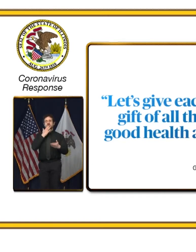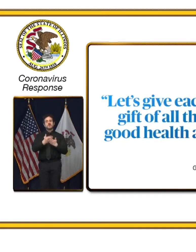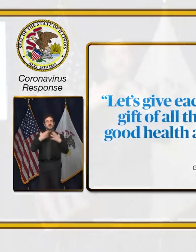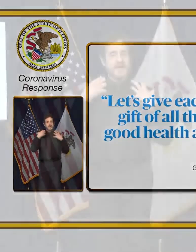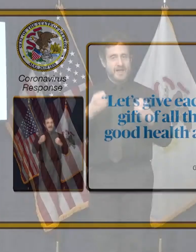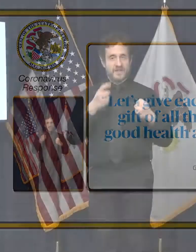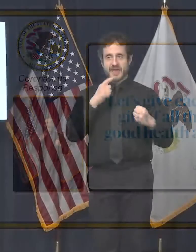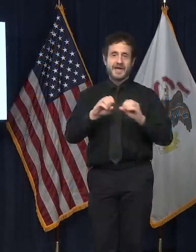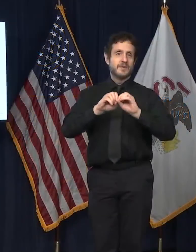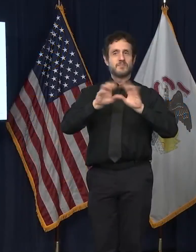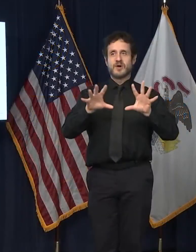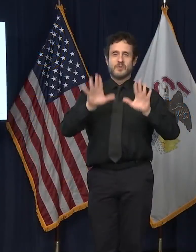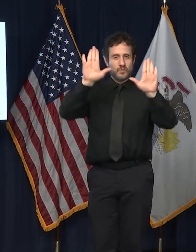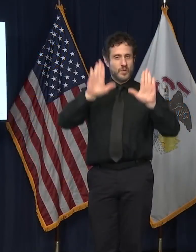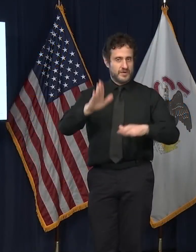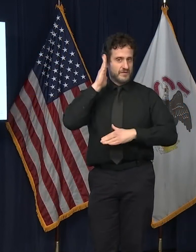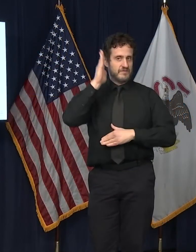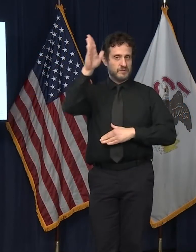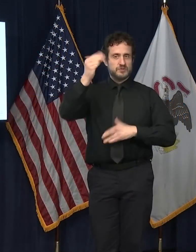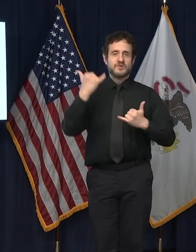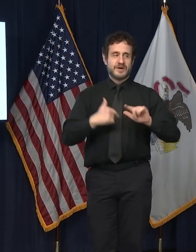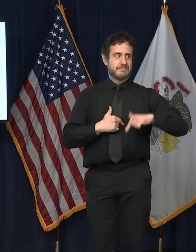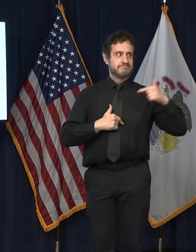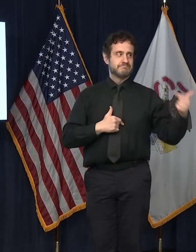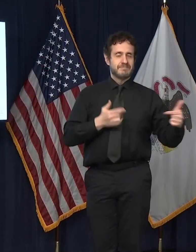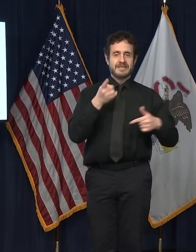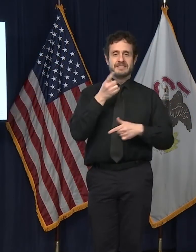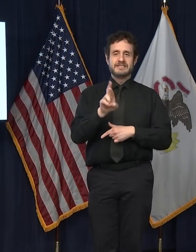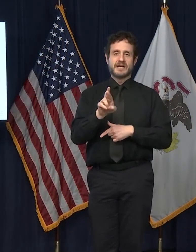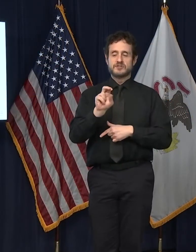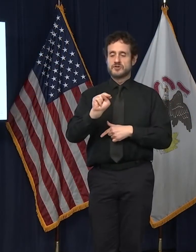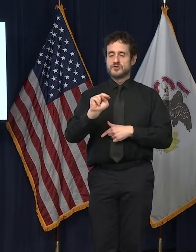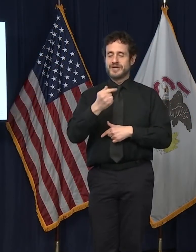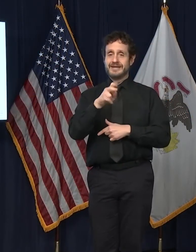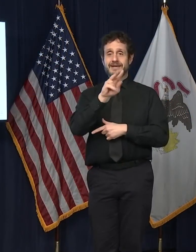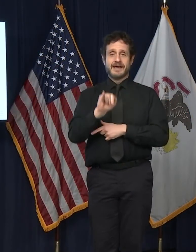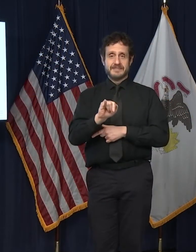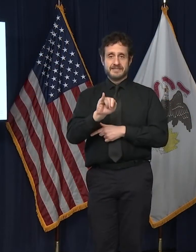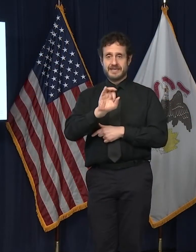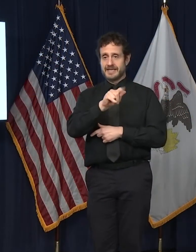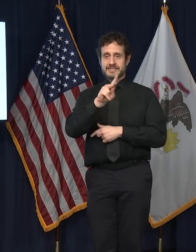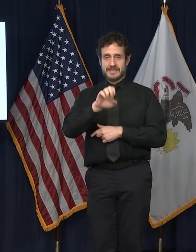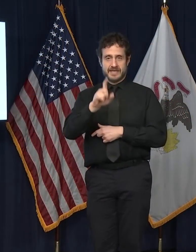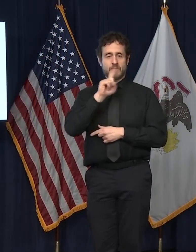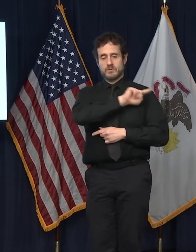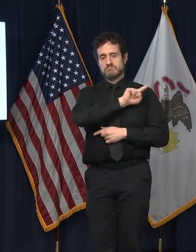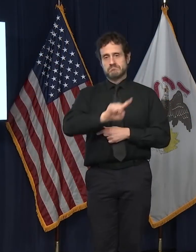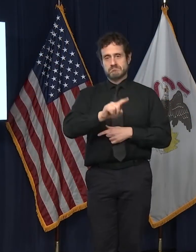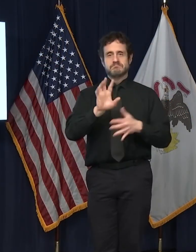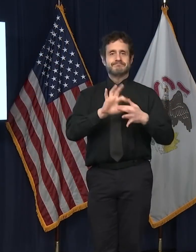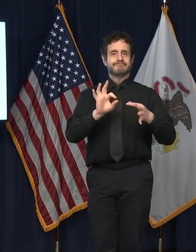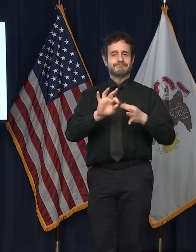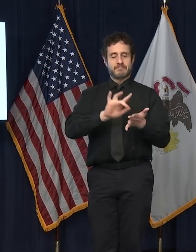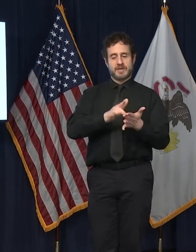now like to turn it over to our Director of the Department of Public Health, Dr. Ngozi Ezike. Doctor.